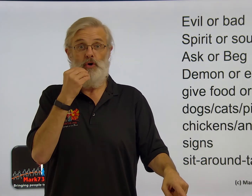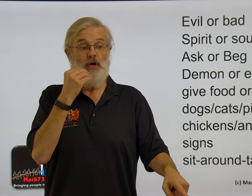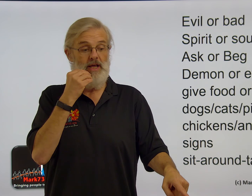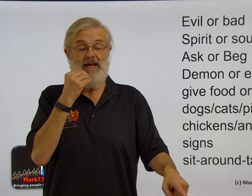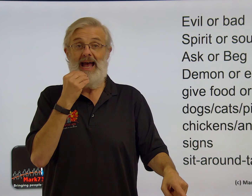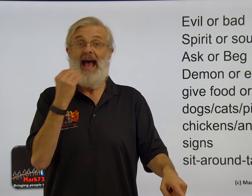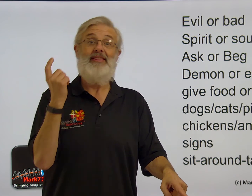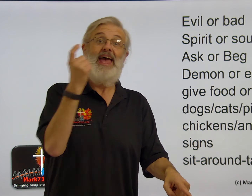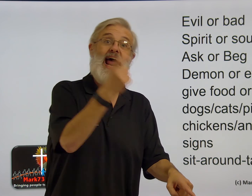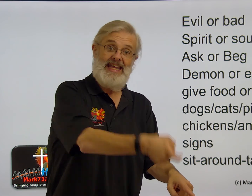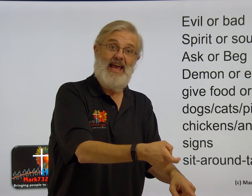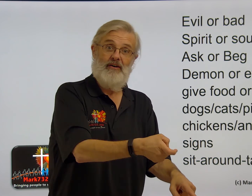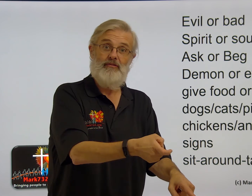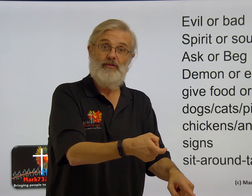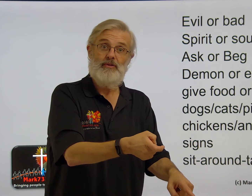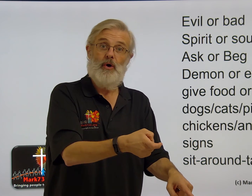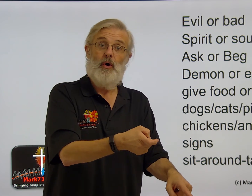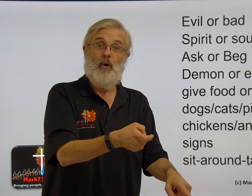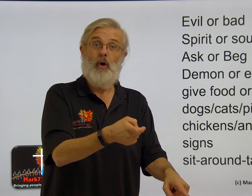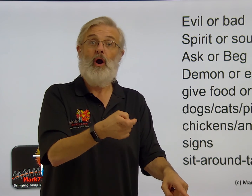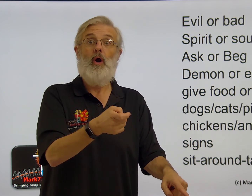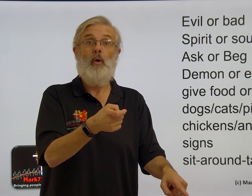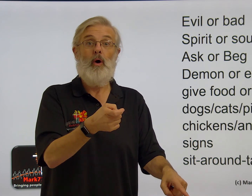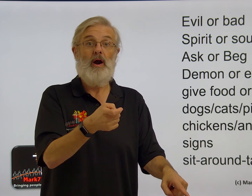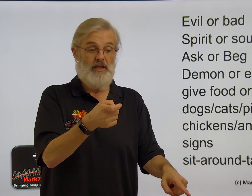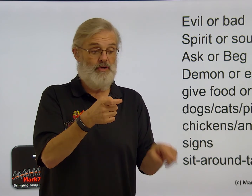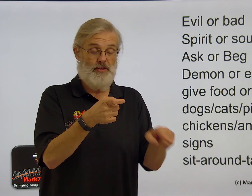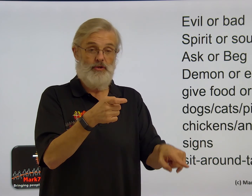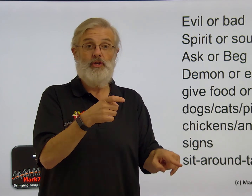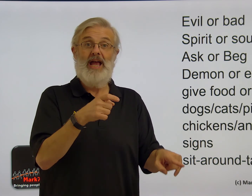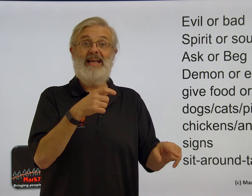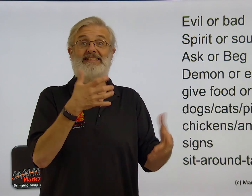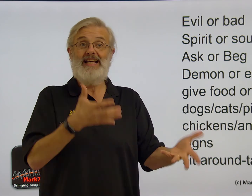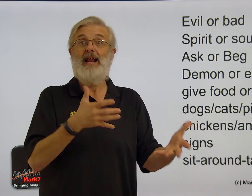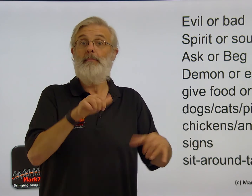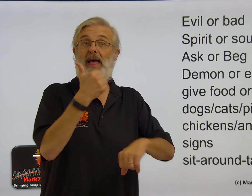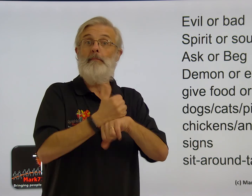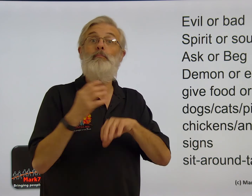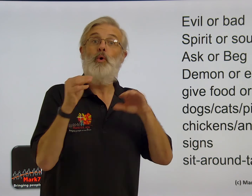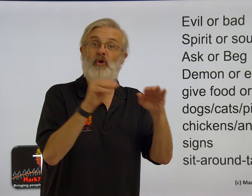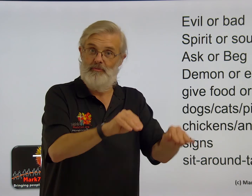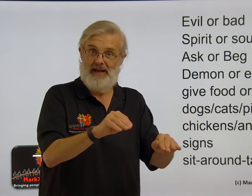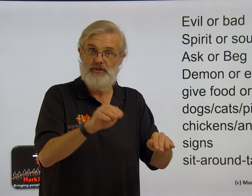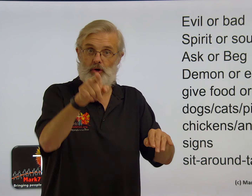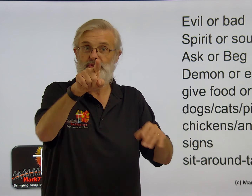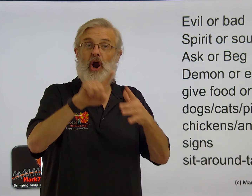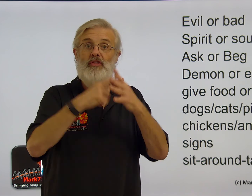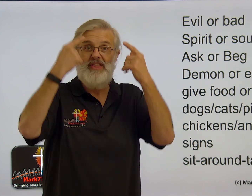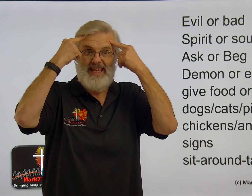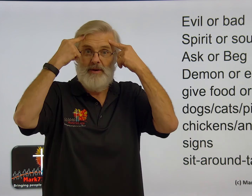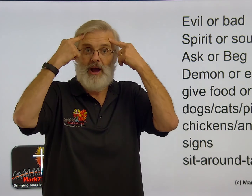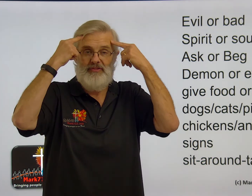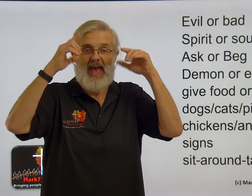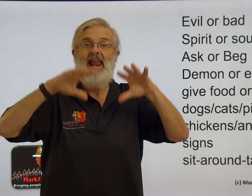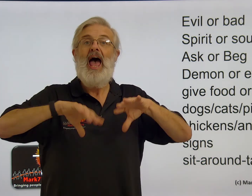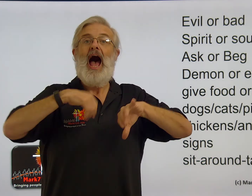and then I give or or you show you got to set up that movement so start thinking about that how